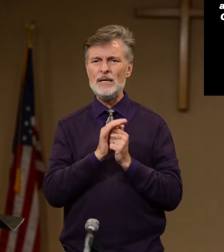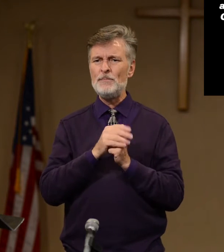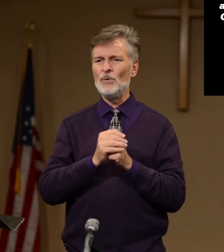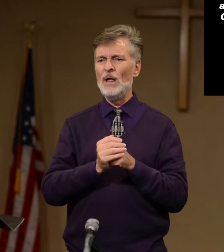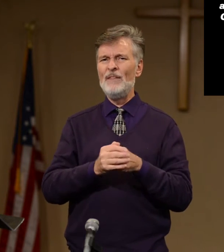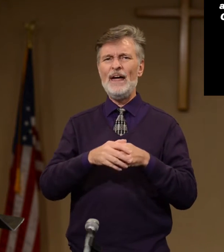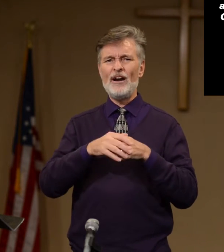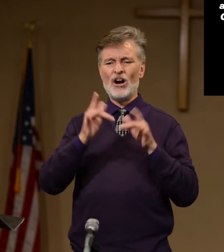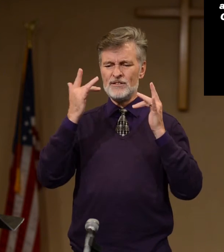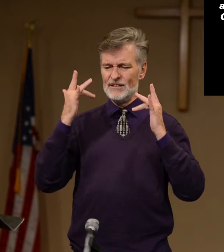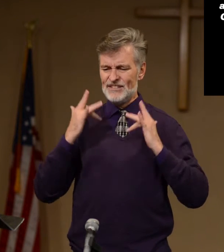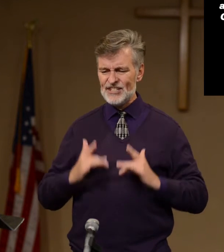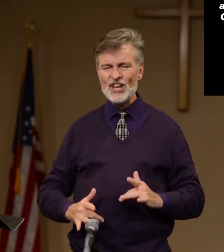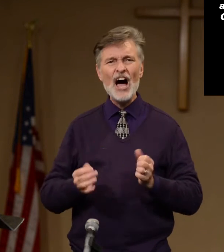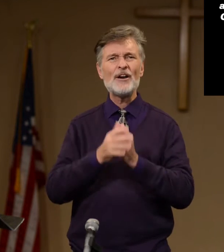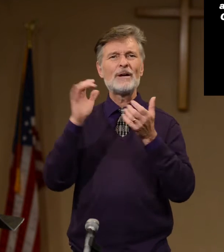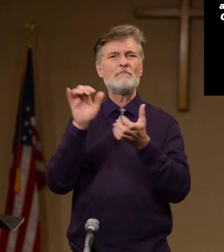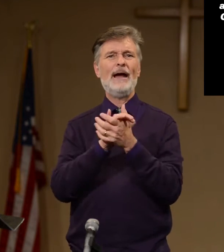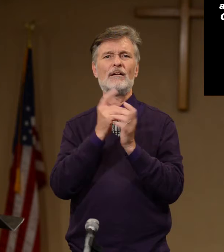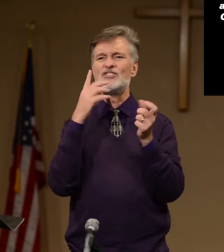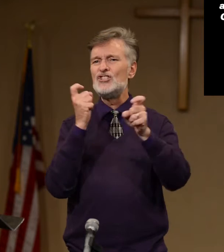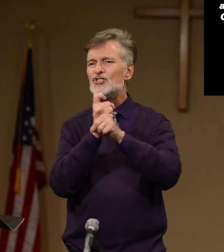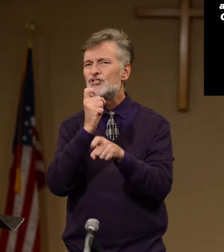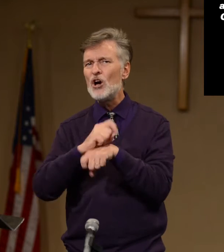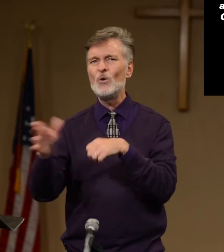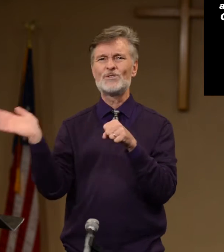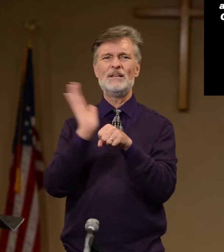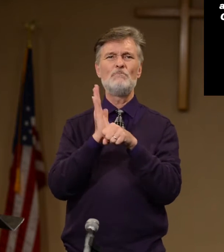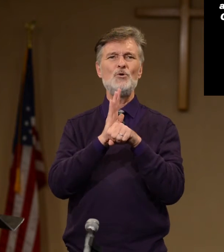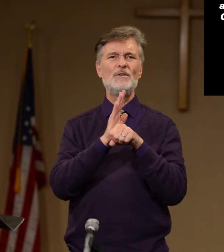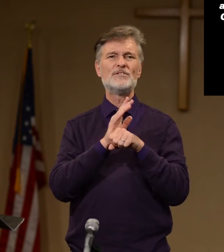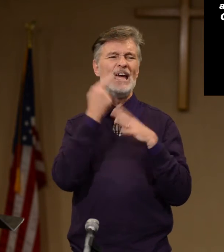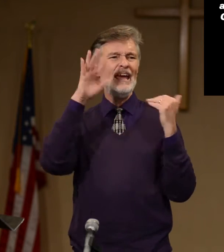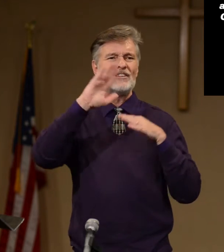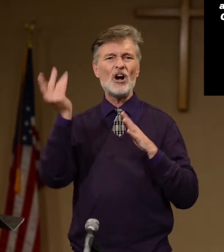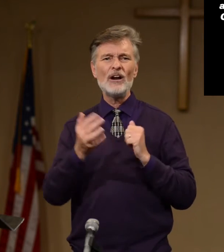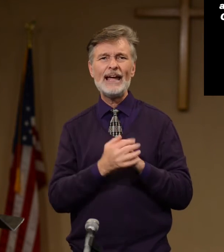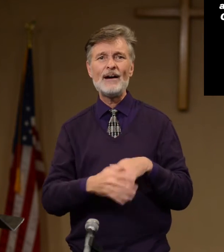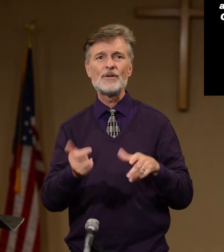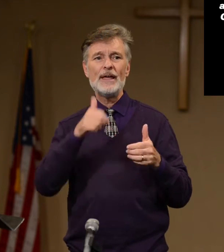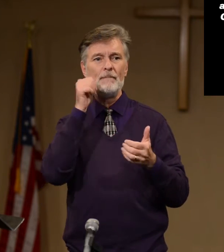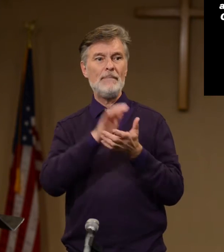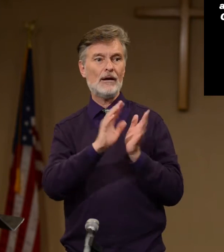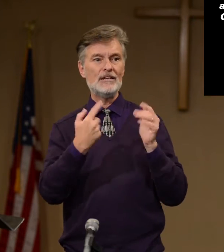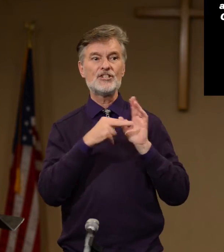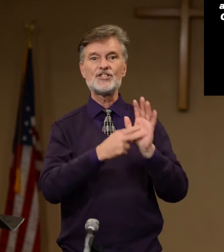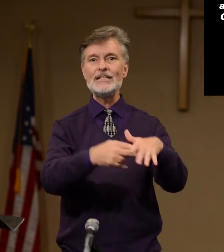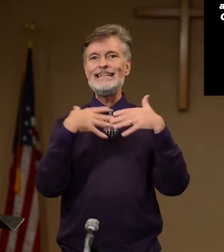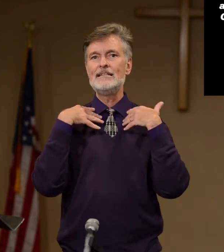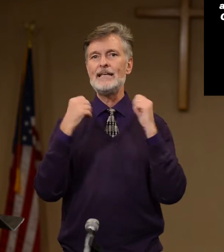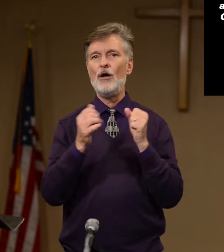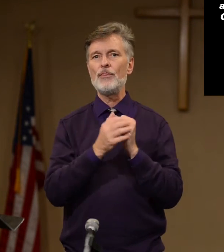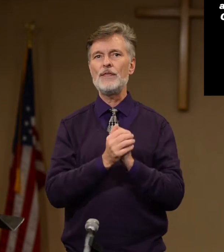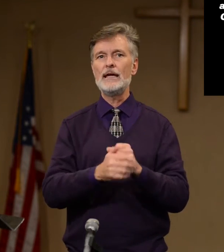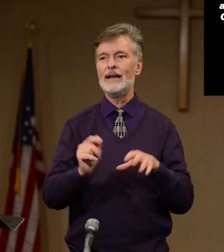people that are dishonoring marriage in jokes and movies. It's hardly ever that a marriage is seen as healthy